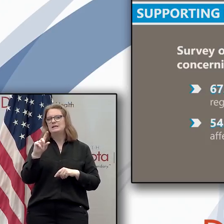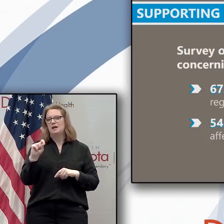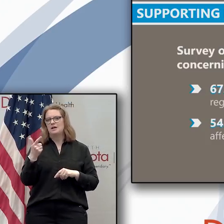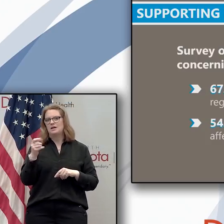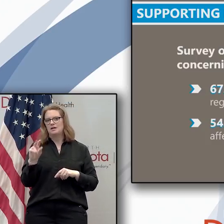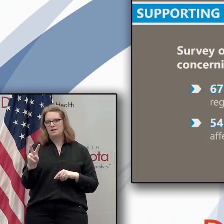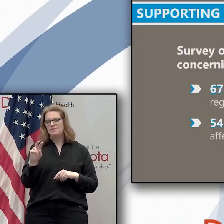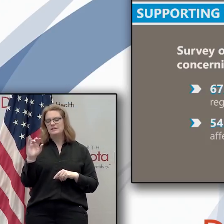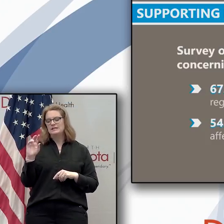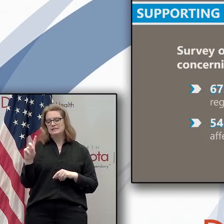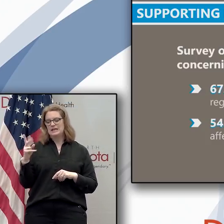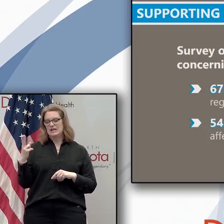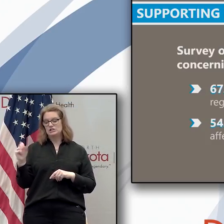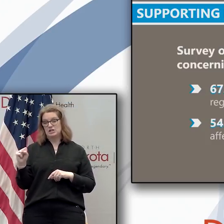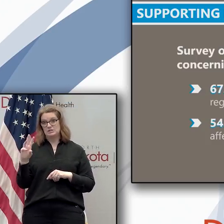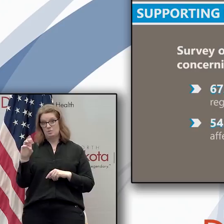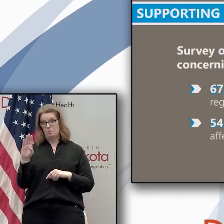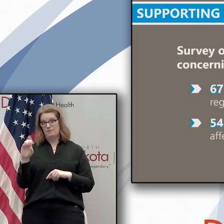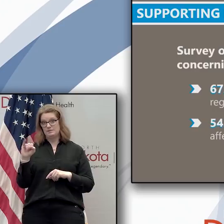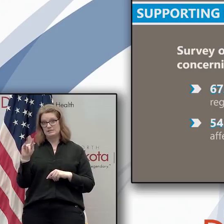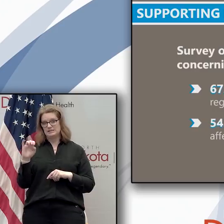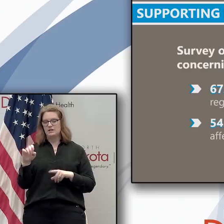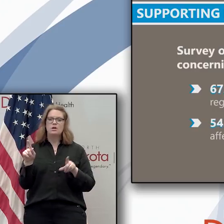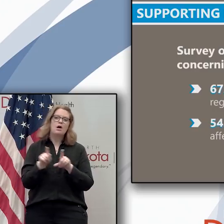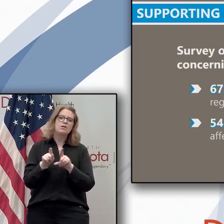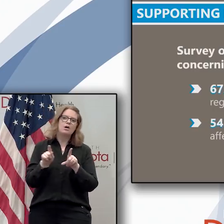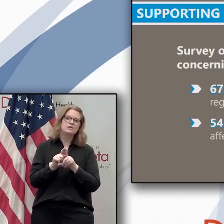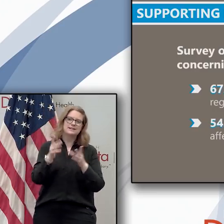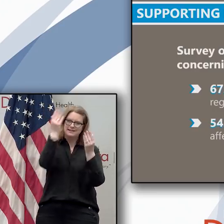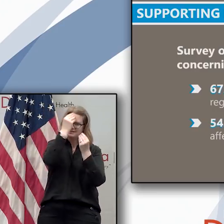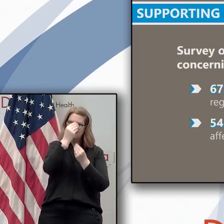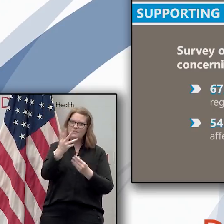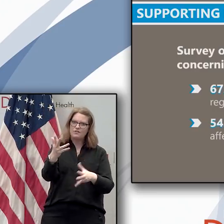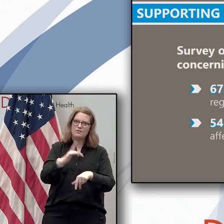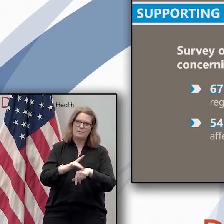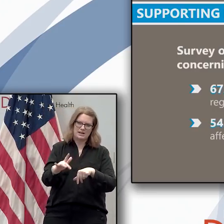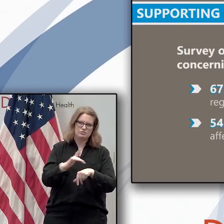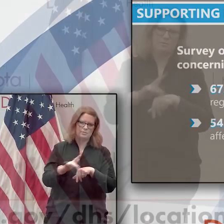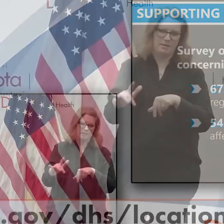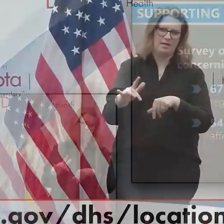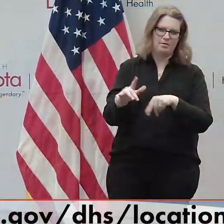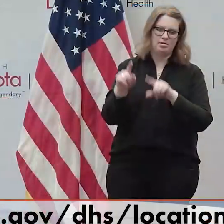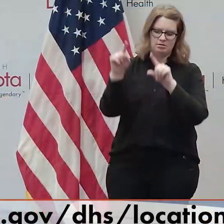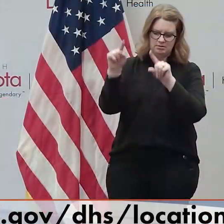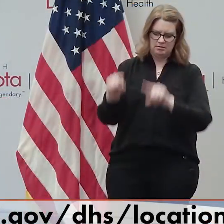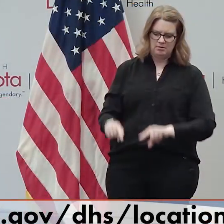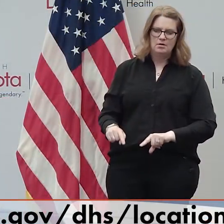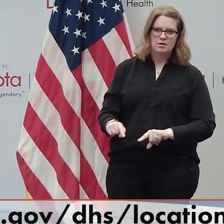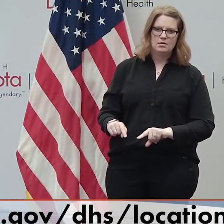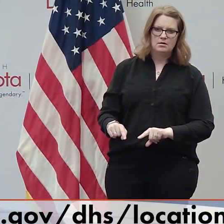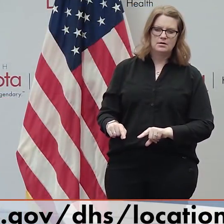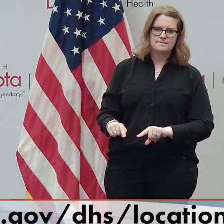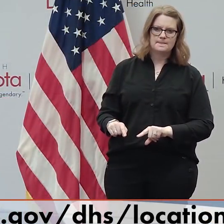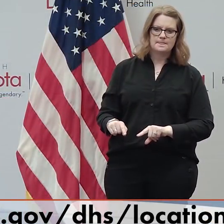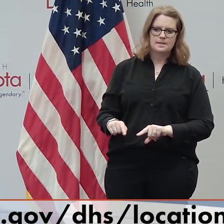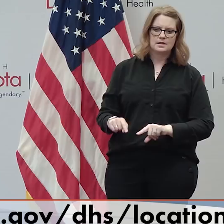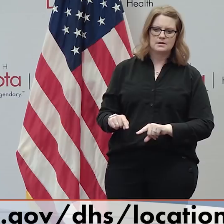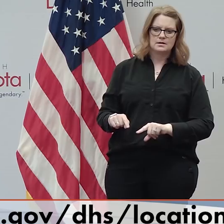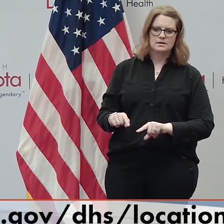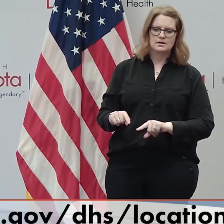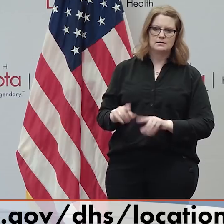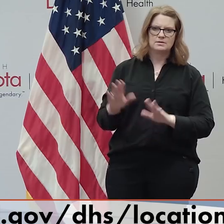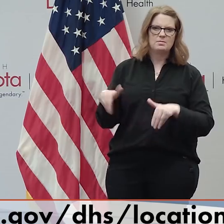nd.gov/DHS website. And then also there is more information available about what we're offering through our